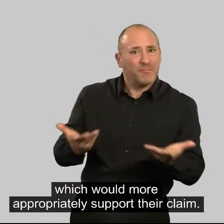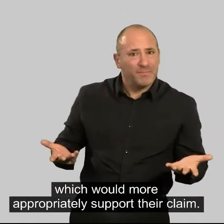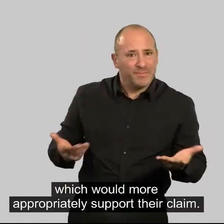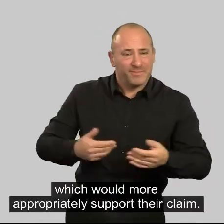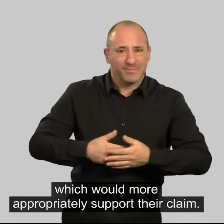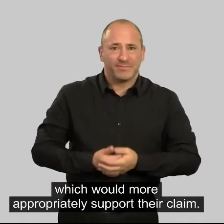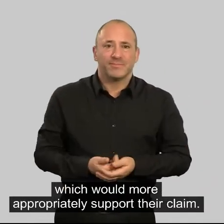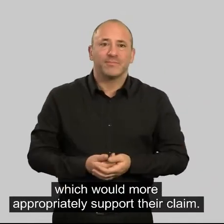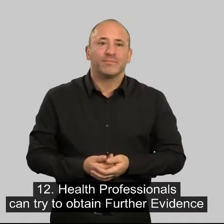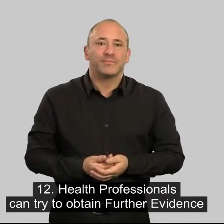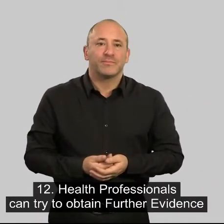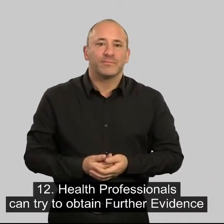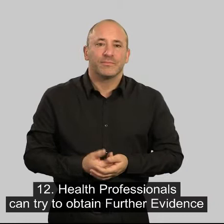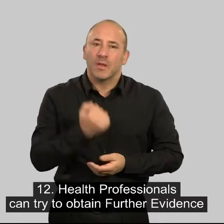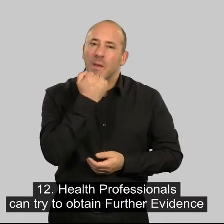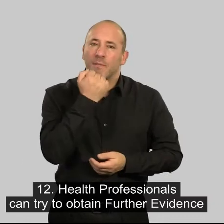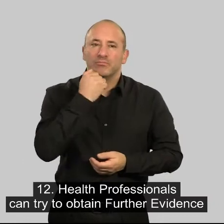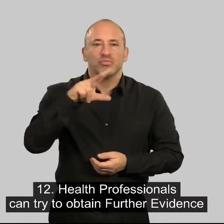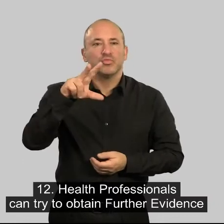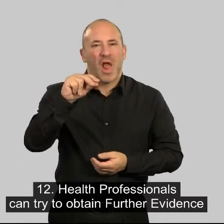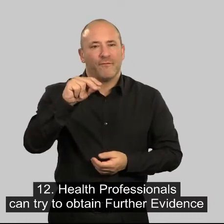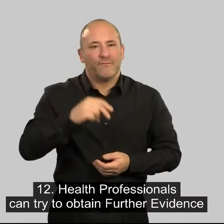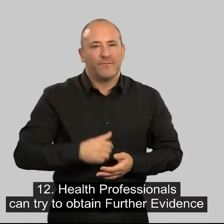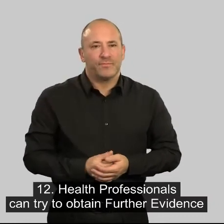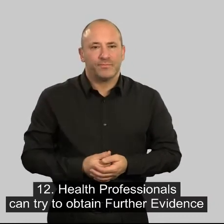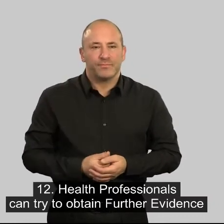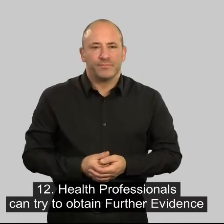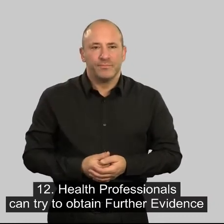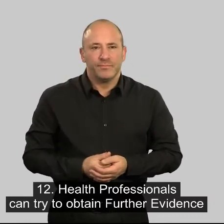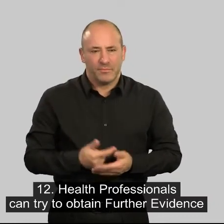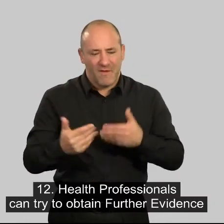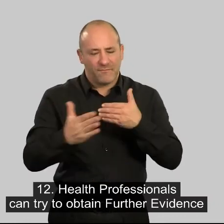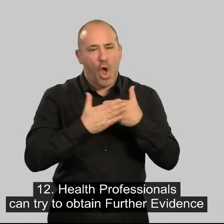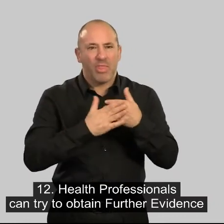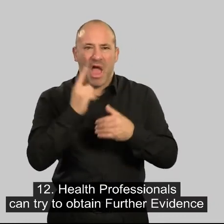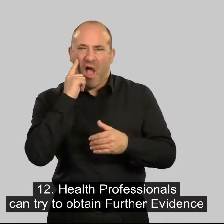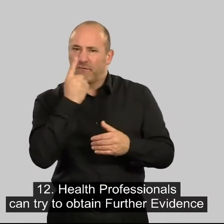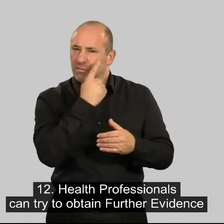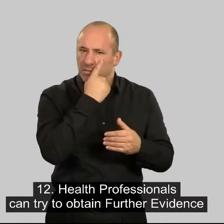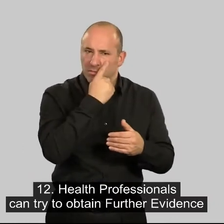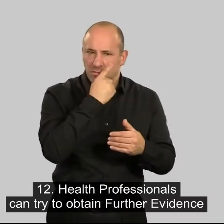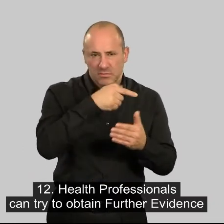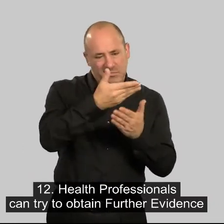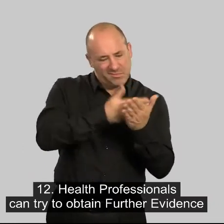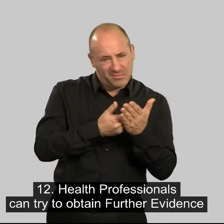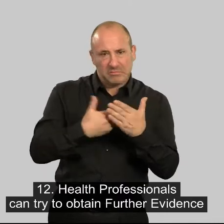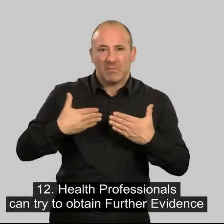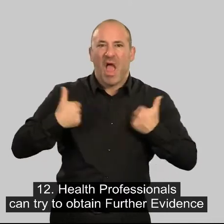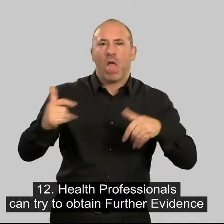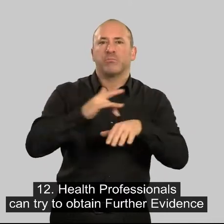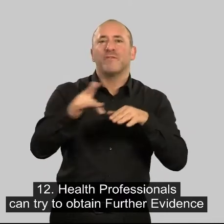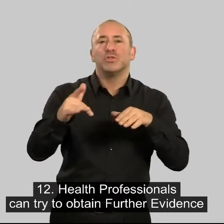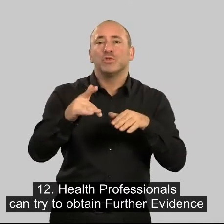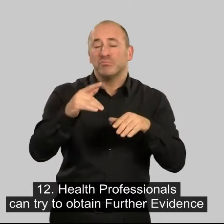appropriately support their claim. 12. Health professionals can try to obtain further